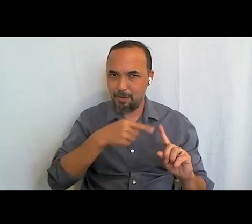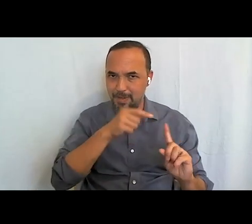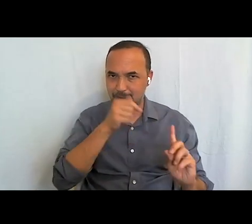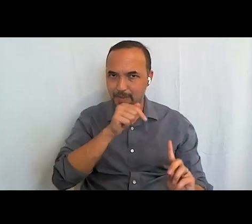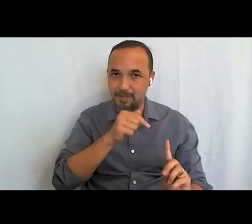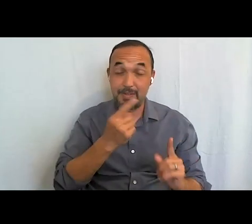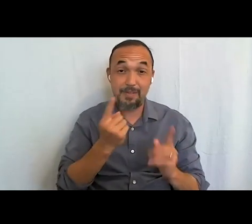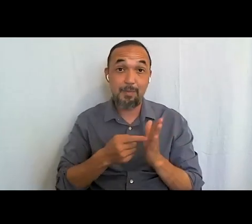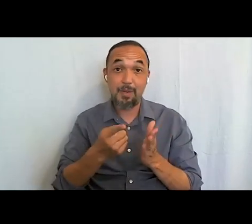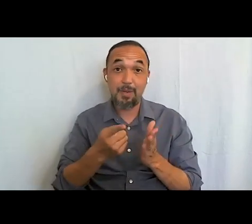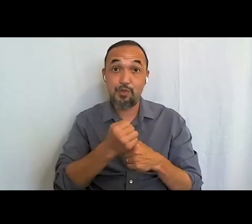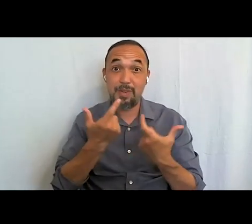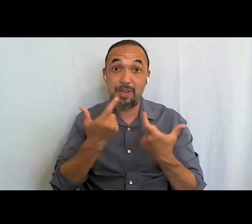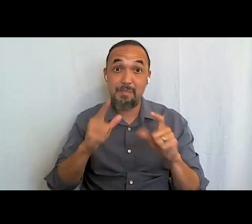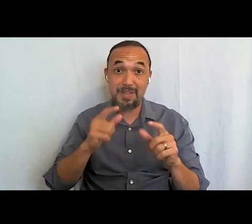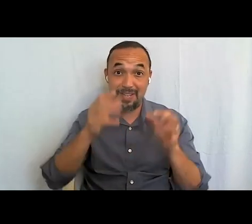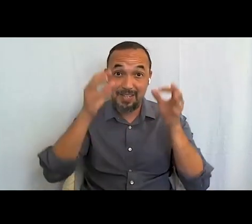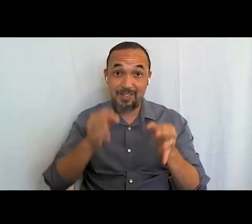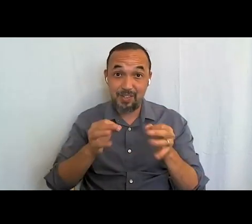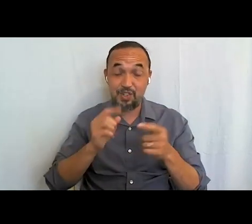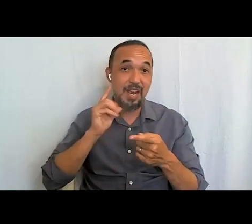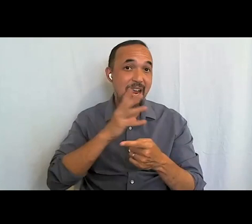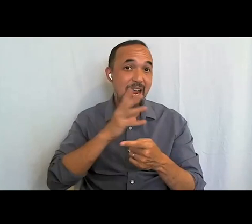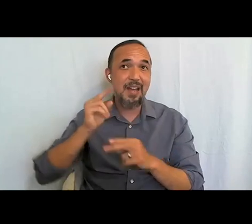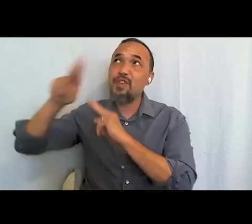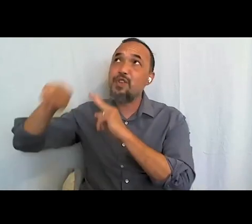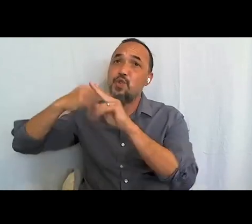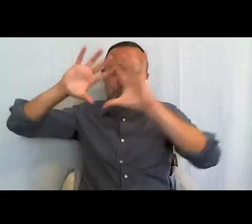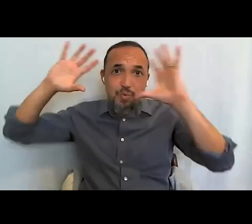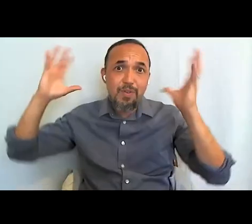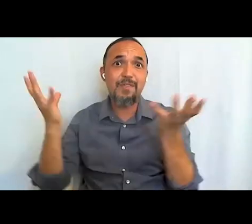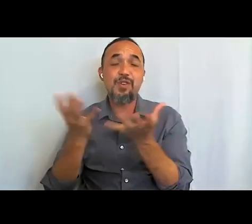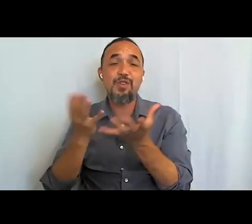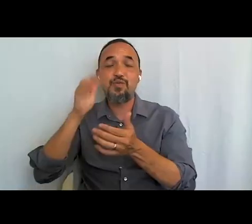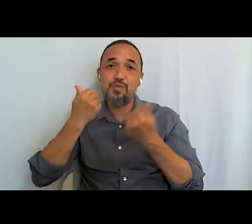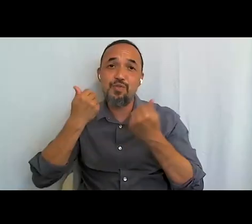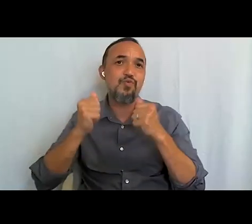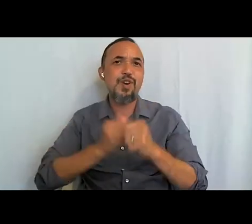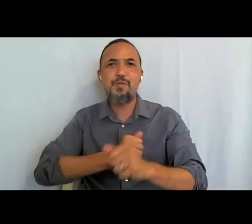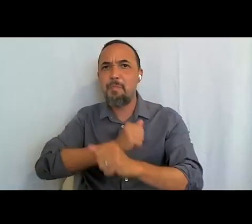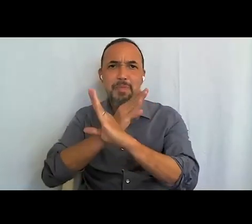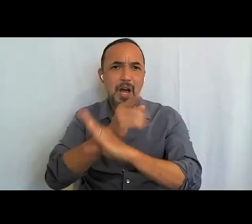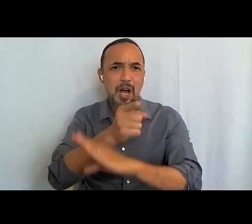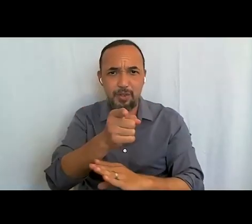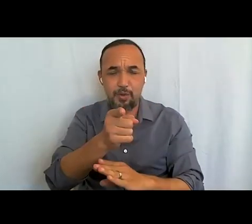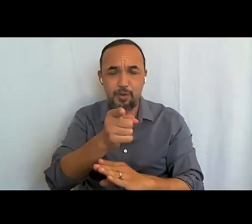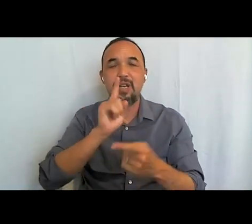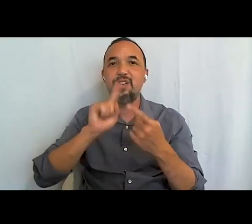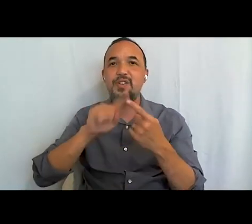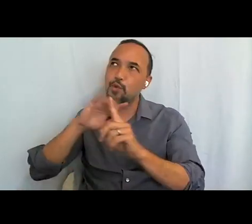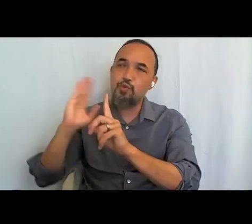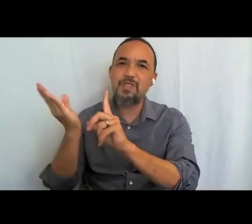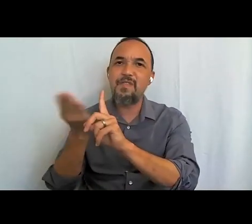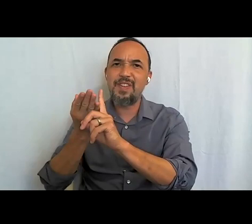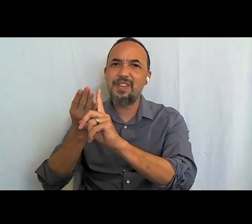against you until it conspires with you. And the idea is to make that conspiracy something that the universe is in on. Okay.